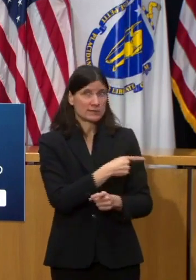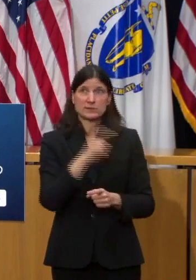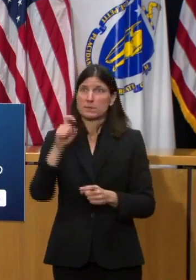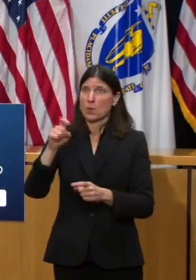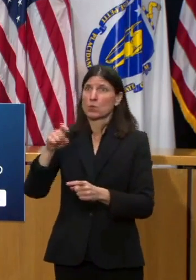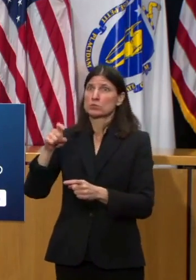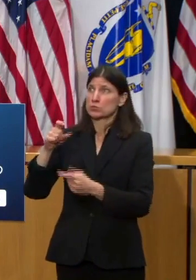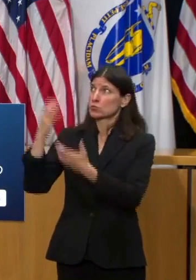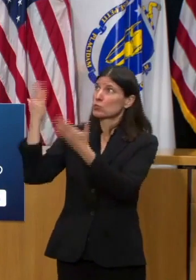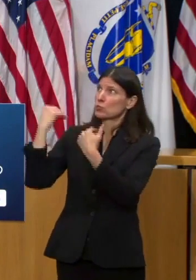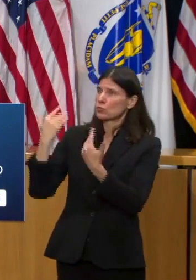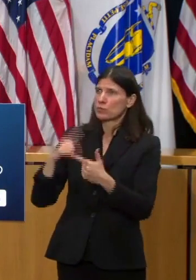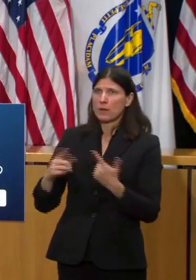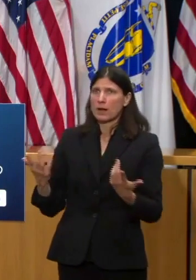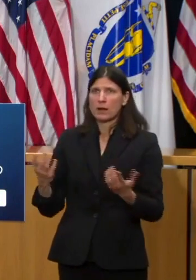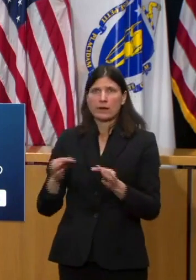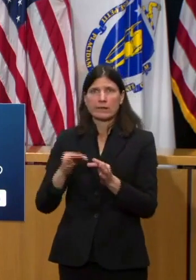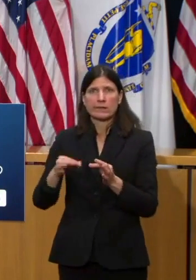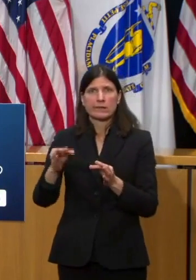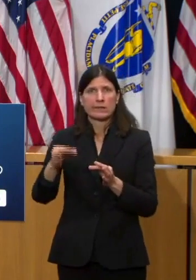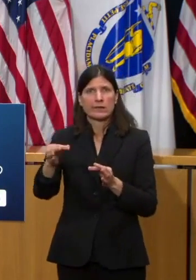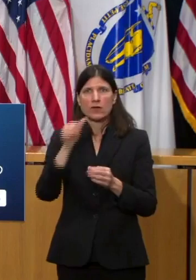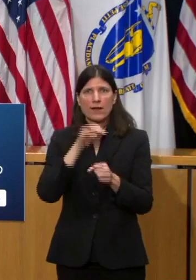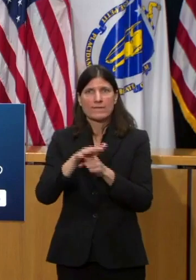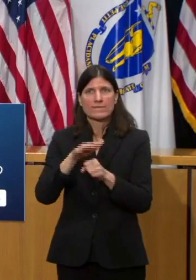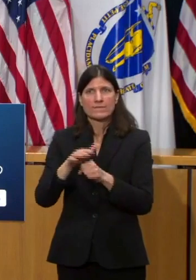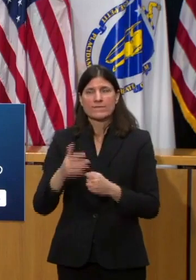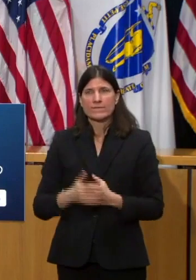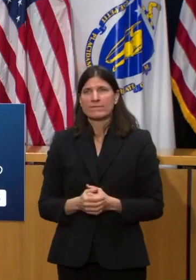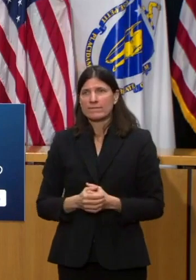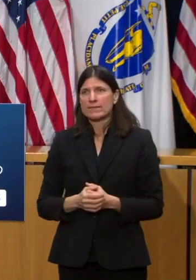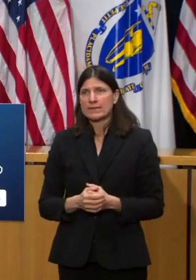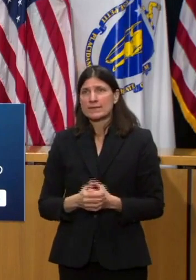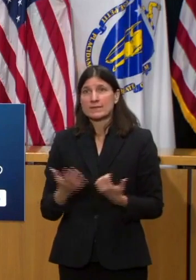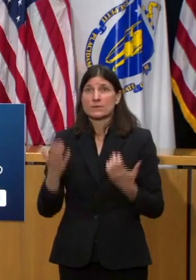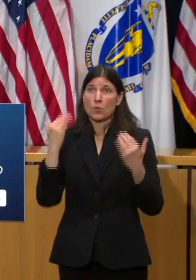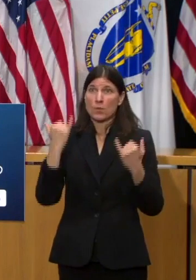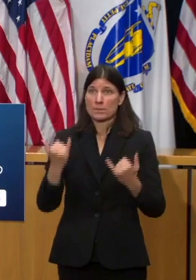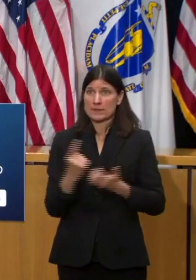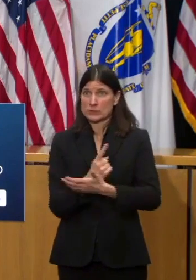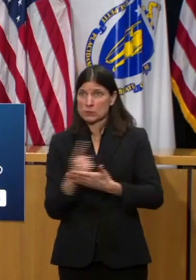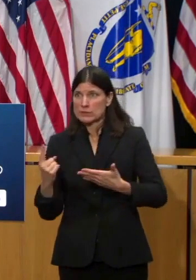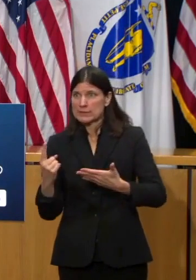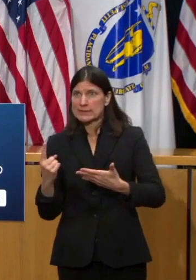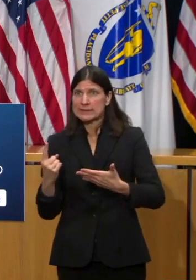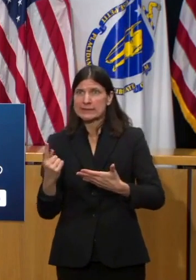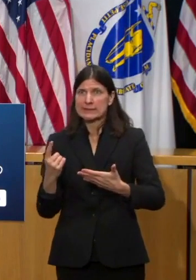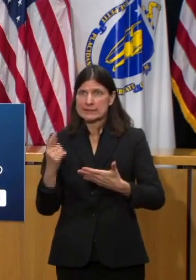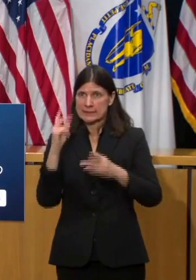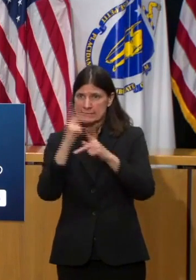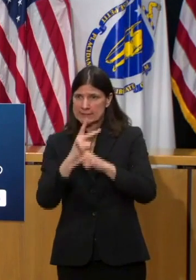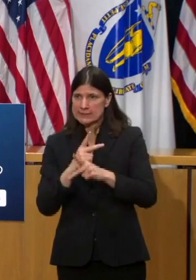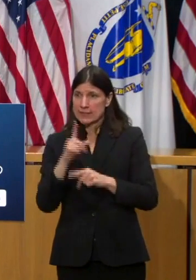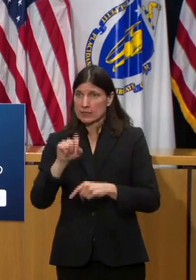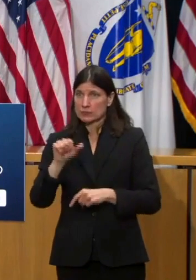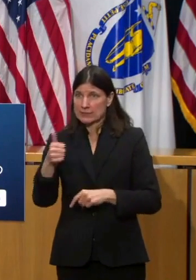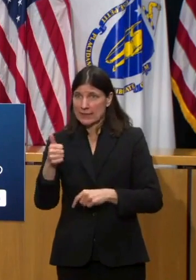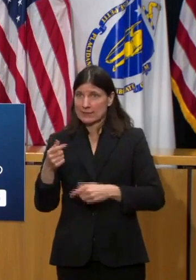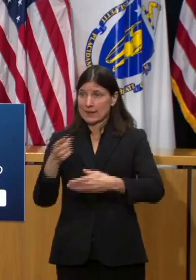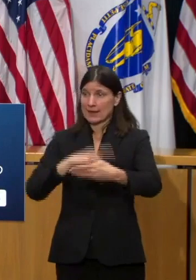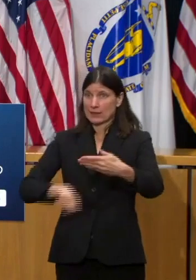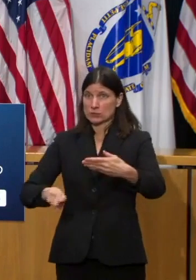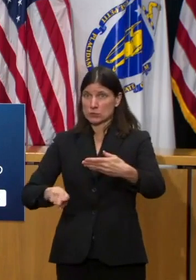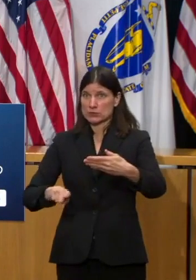Sutter's talked about, that little increase from 120 to 139, I hope that's the beginning of what will be a really significant run-up. 110